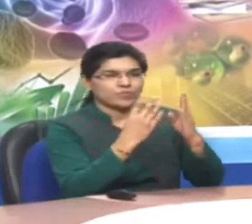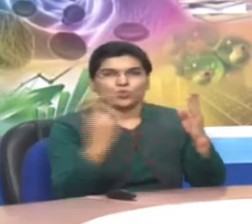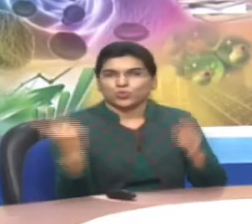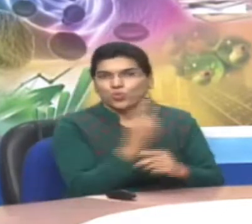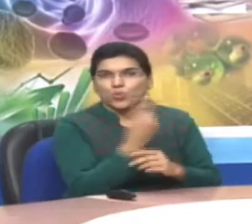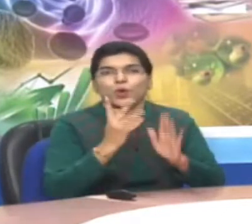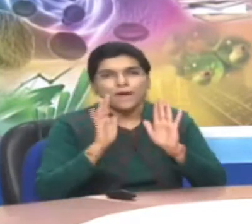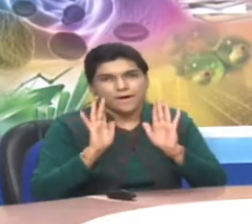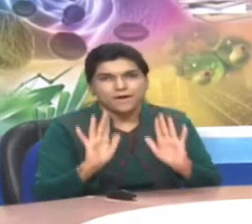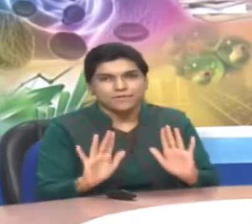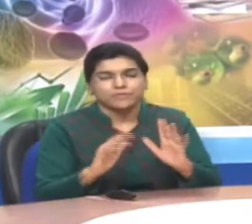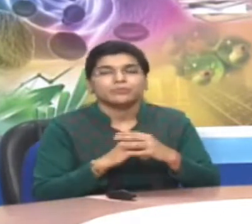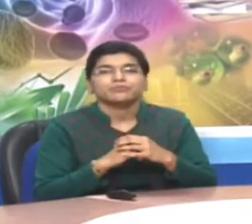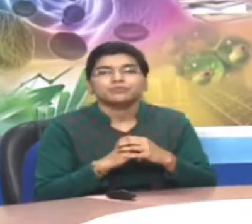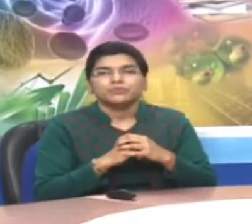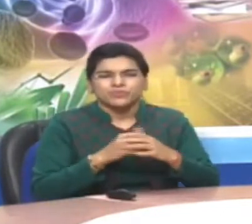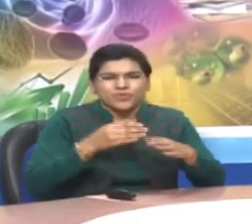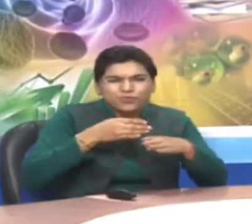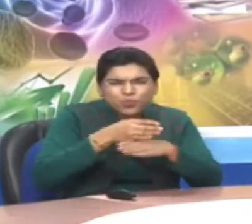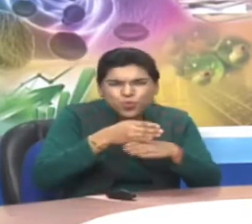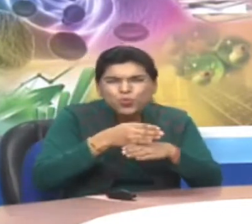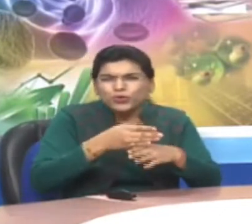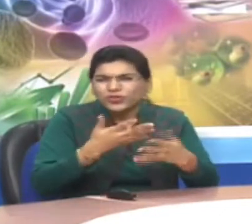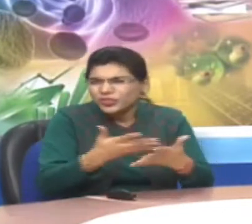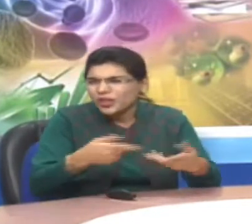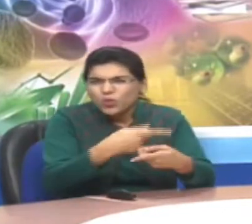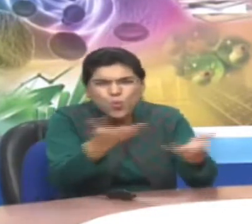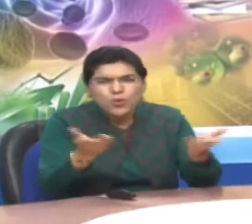Maybe an emergency entrance.